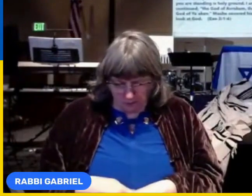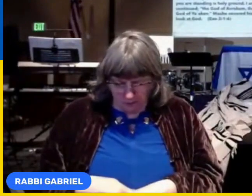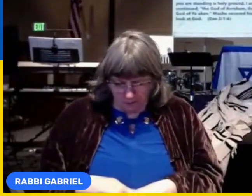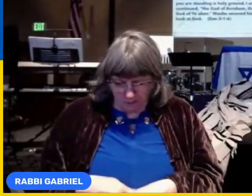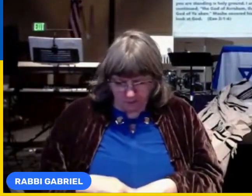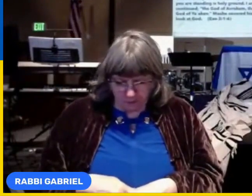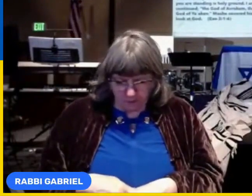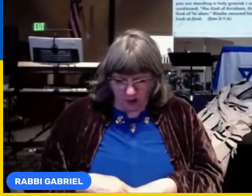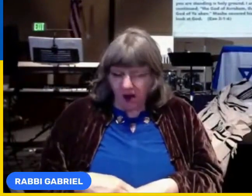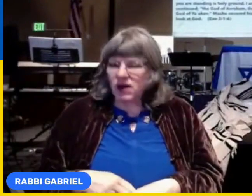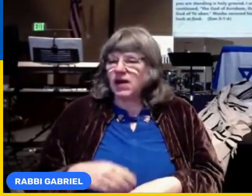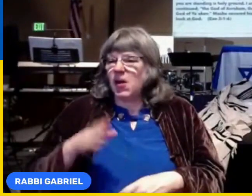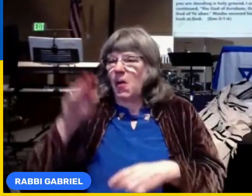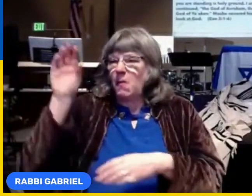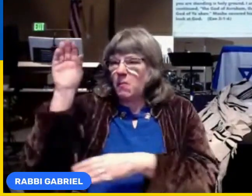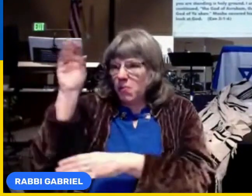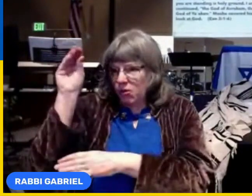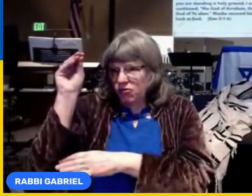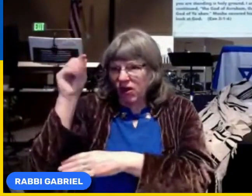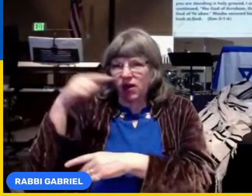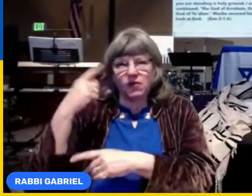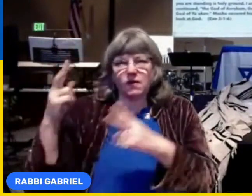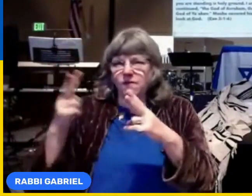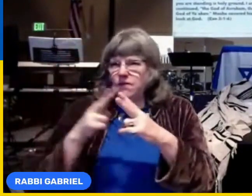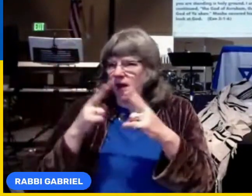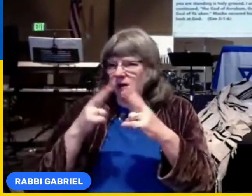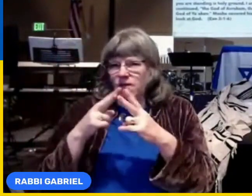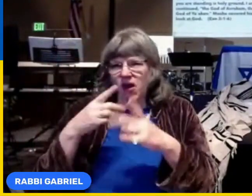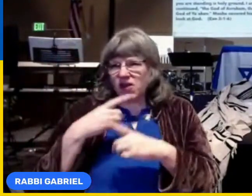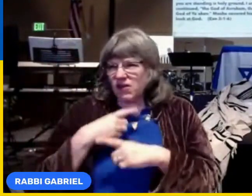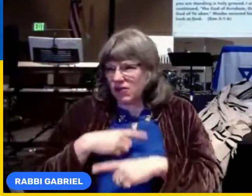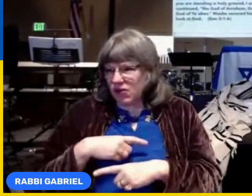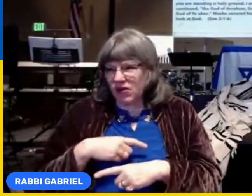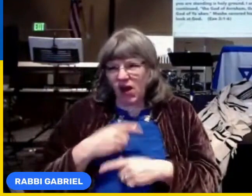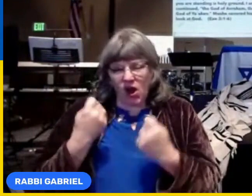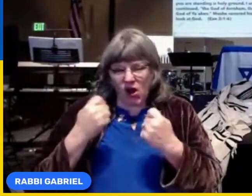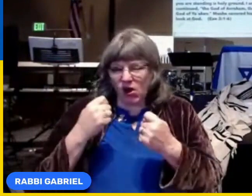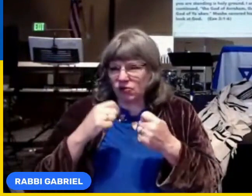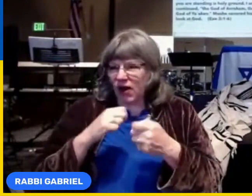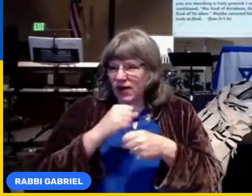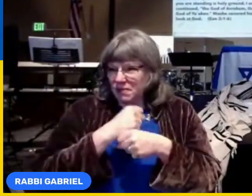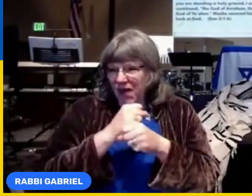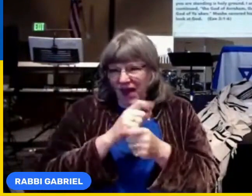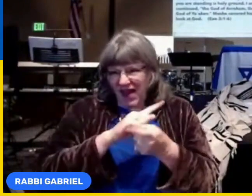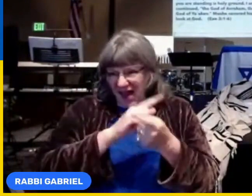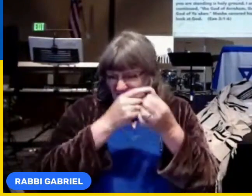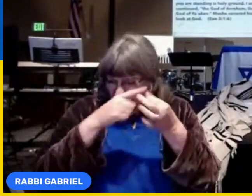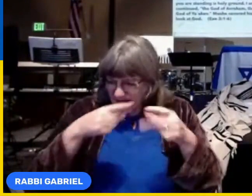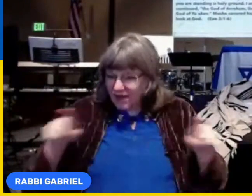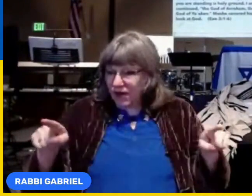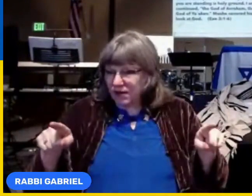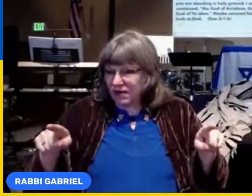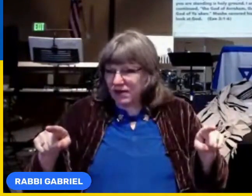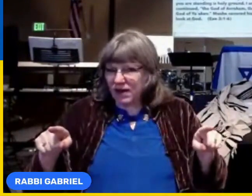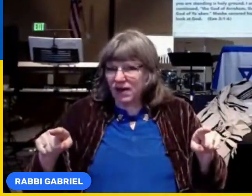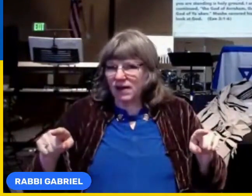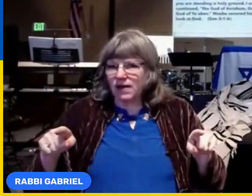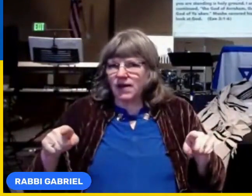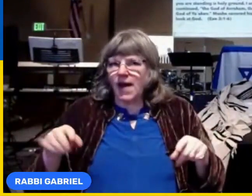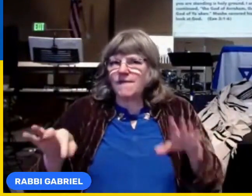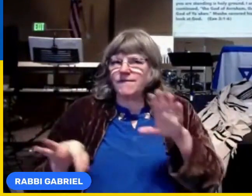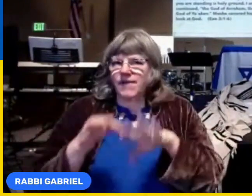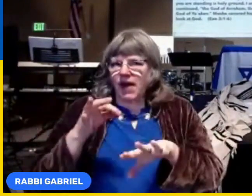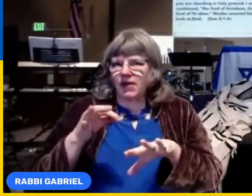Moshe, the discouraged man who, when he tried to make a difference in the world, found himself in